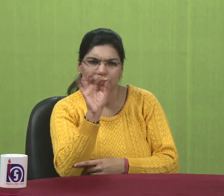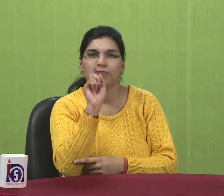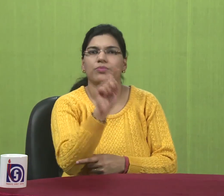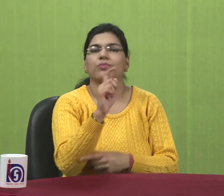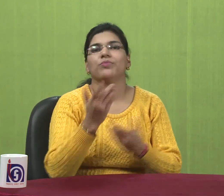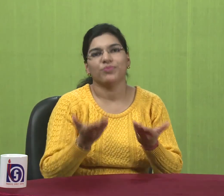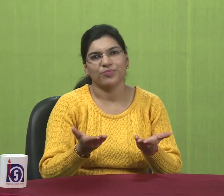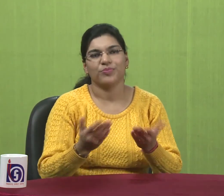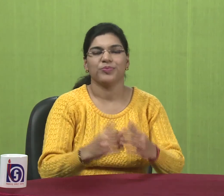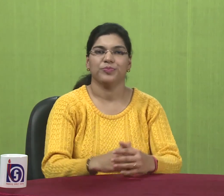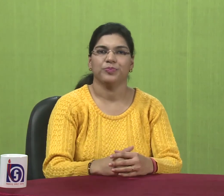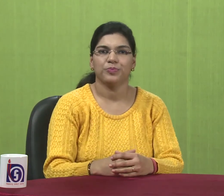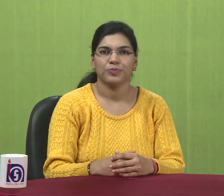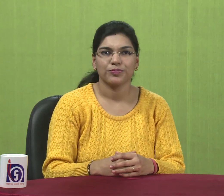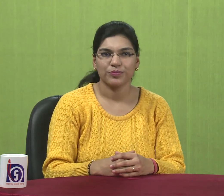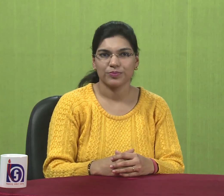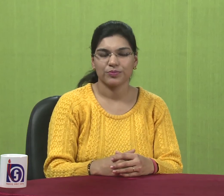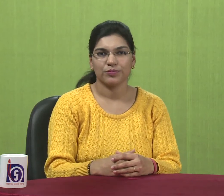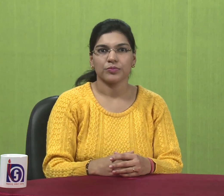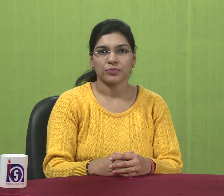You can choose what you want.